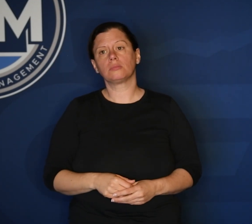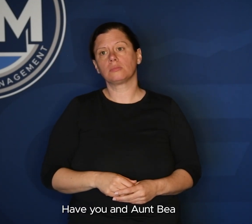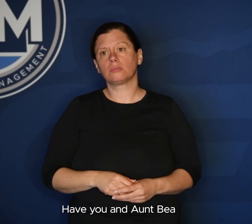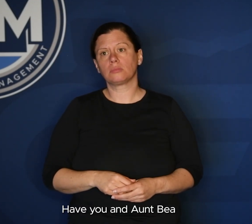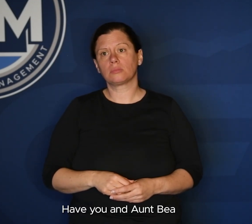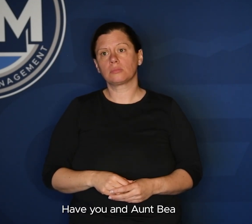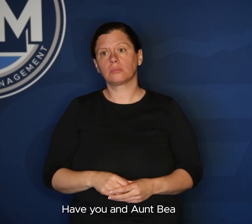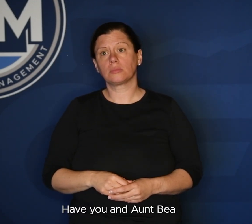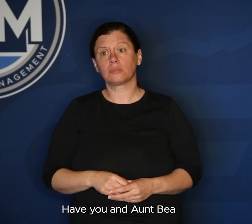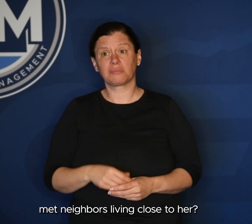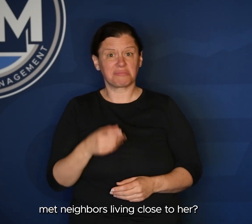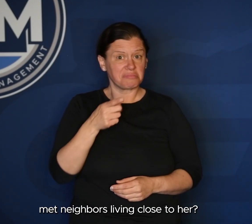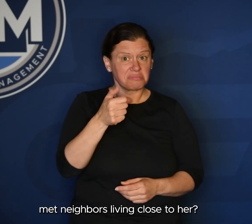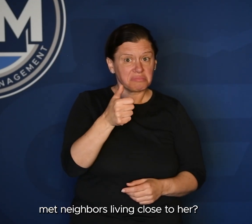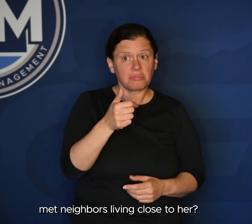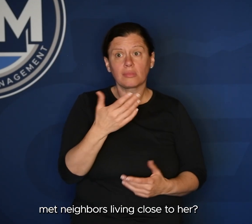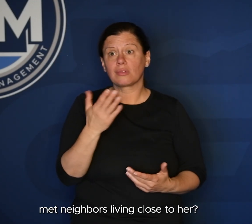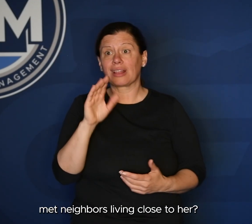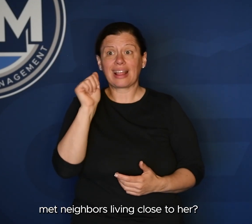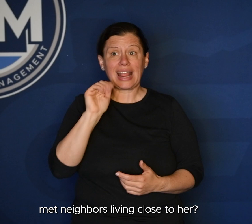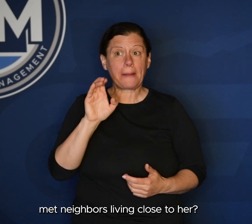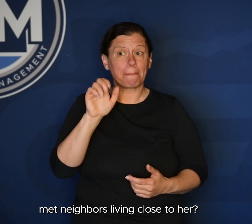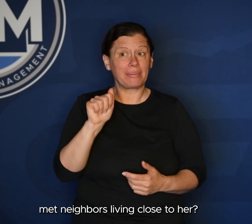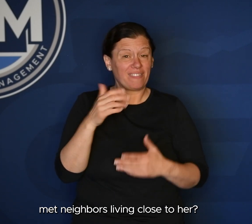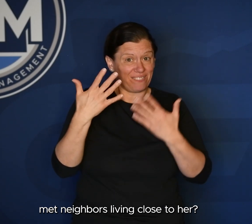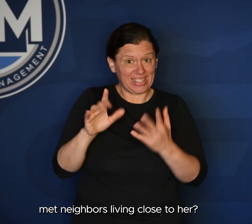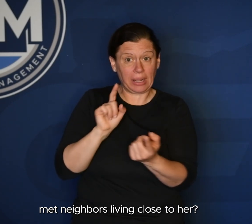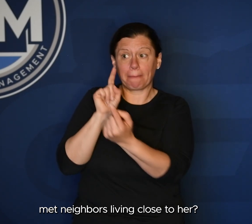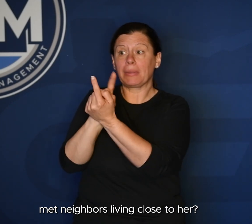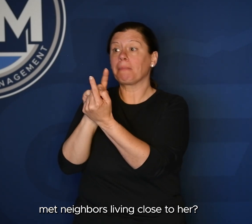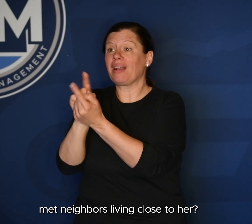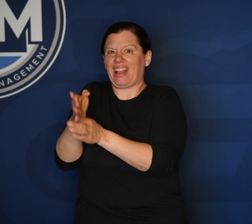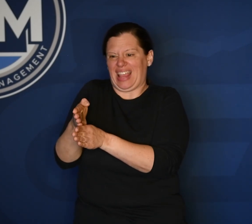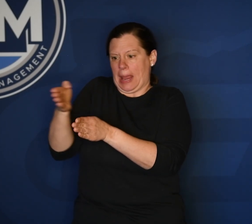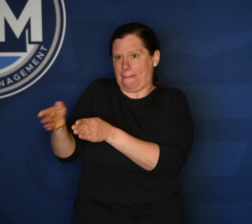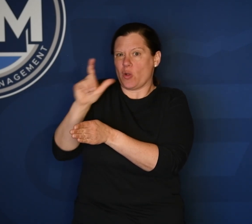Have you and Aunt B met neighbors living close to her?